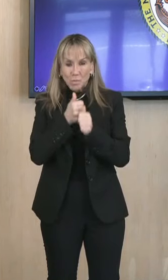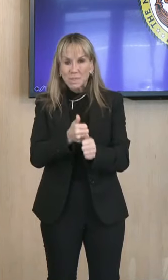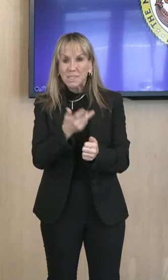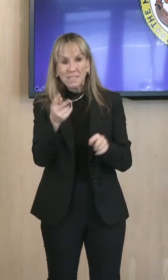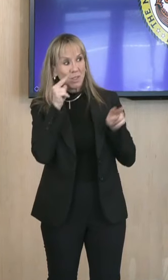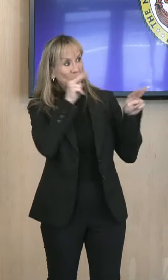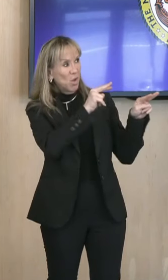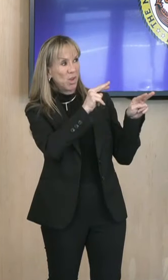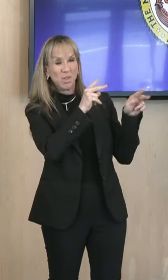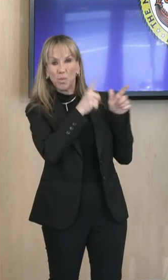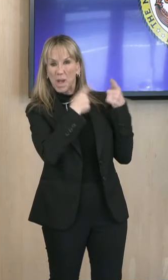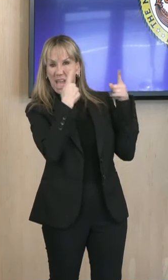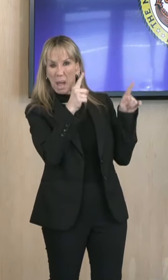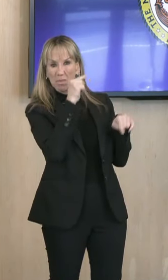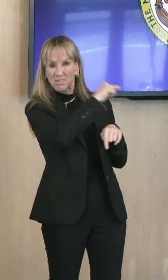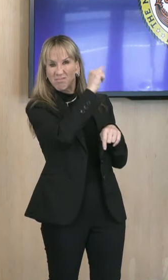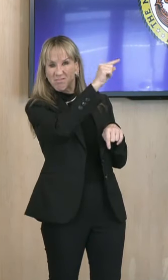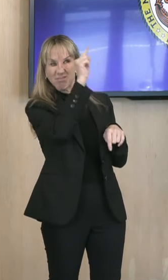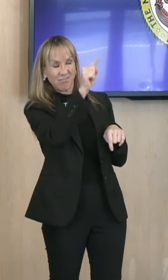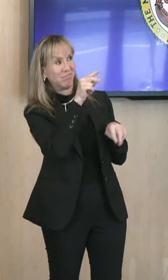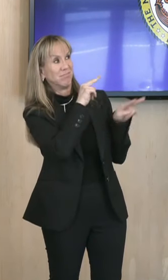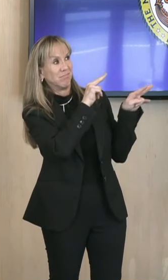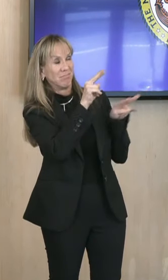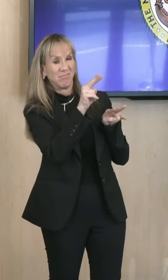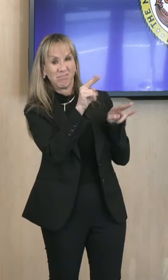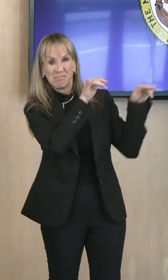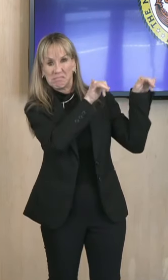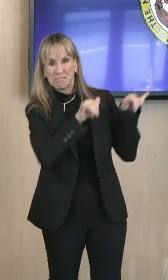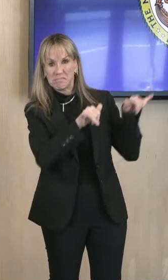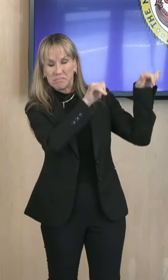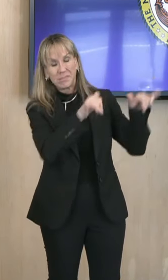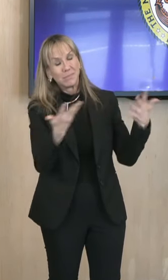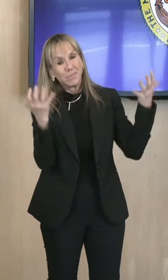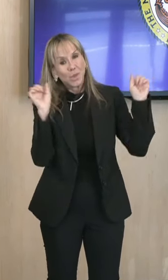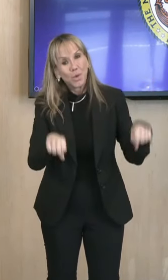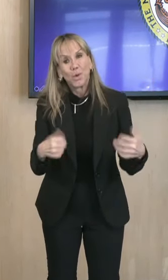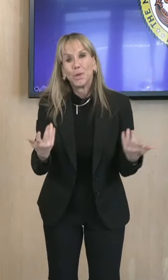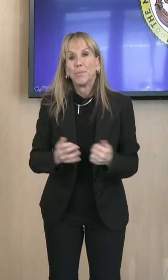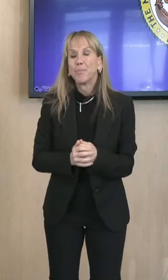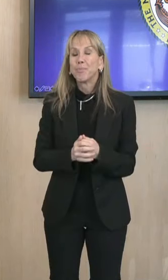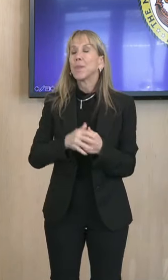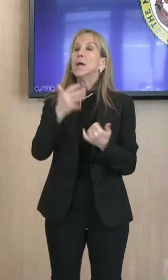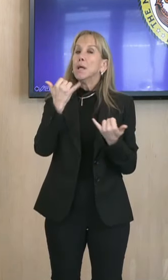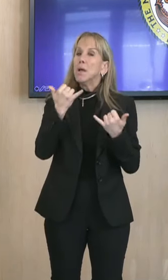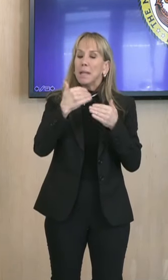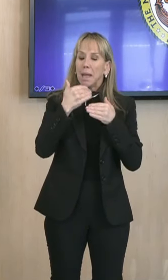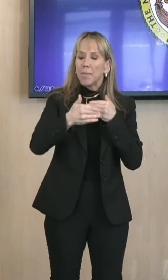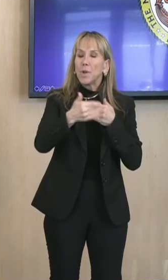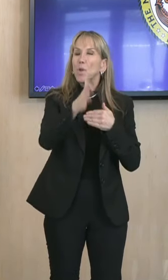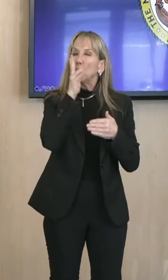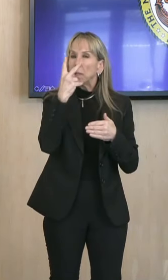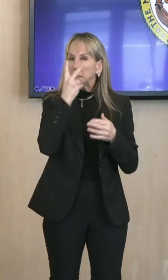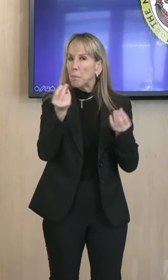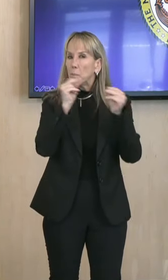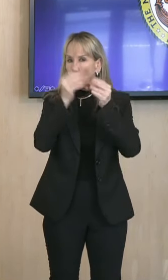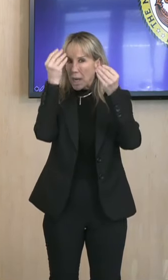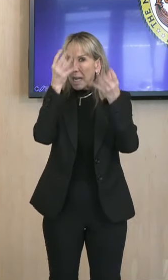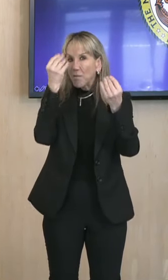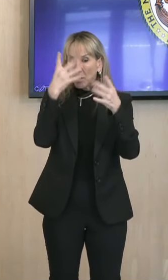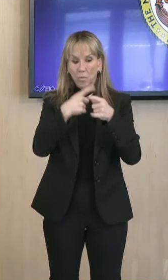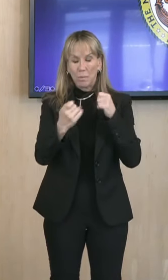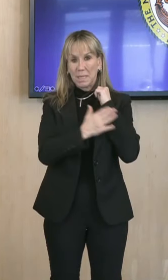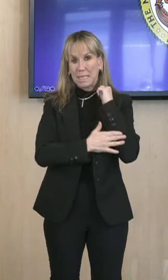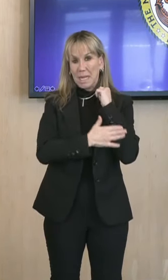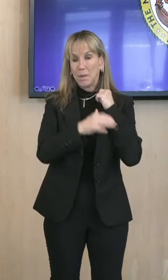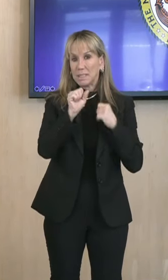us in a very bad place. In light of this, in the coming days, you should expect to see additional action from the County of San Diego to